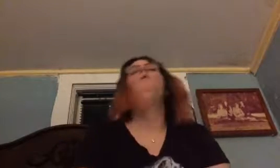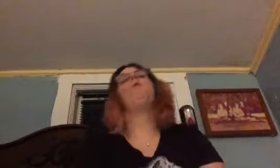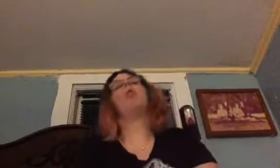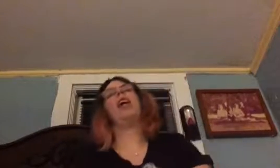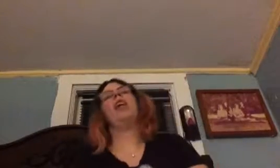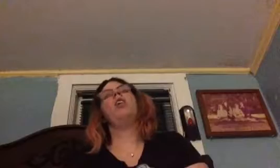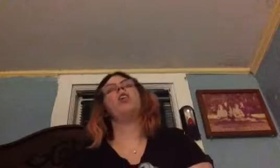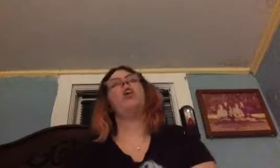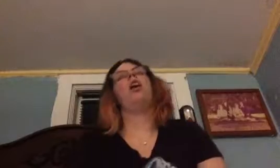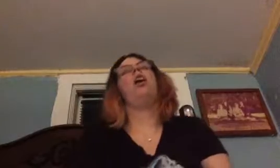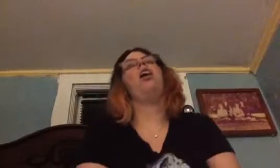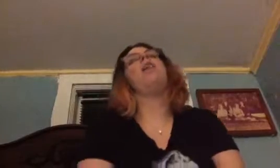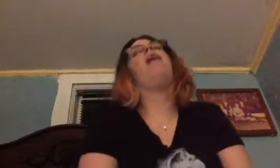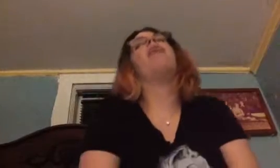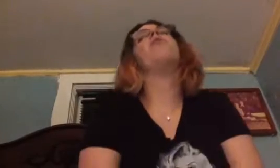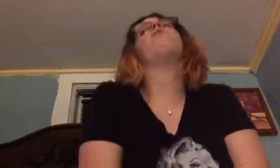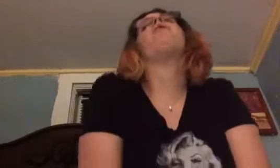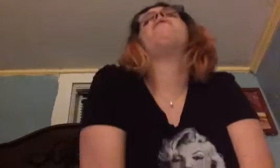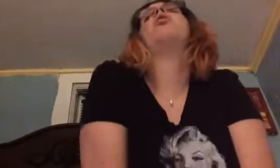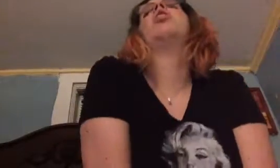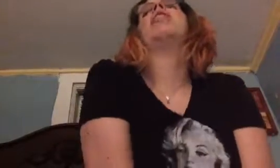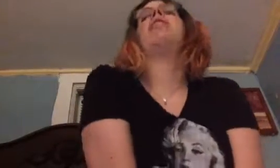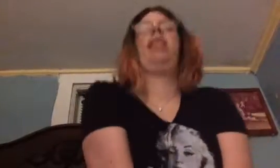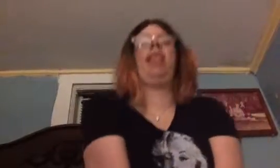What changed? In That's So Raven, she lived in